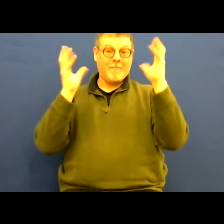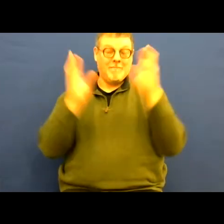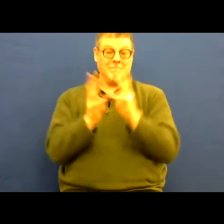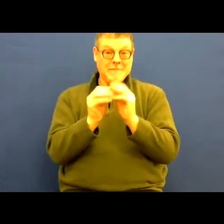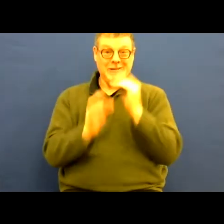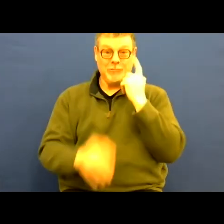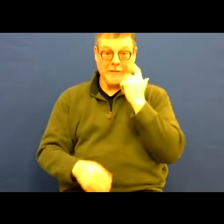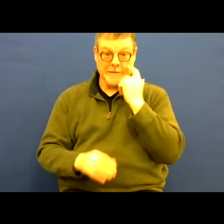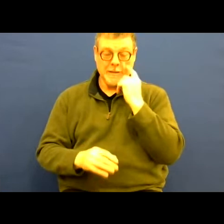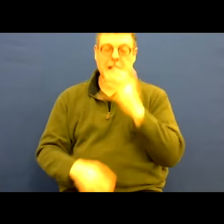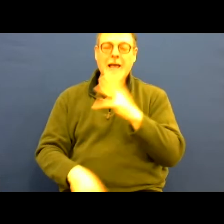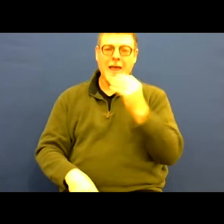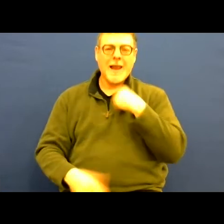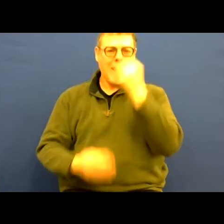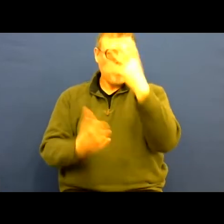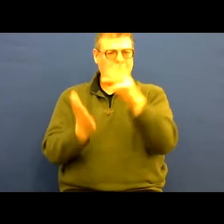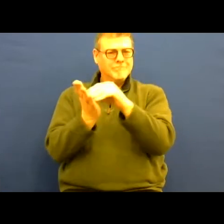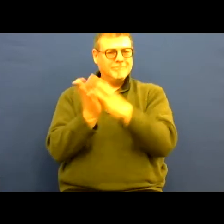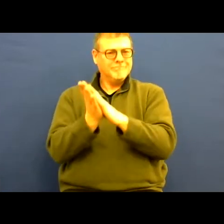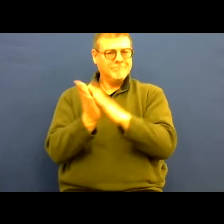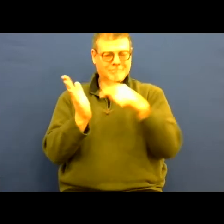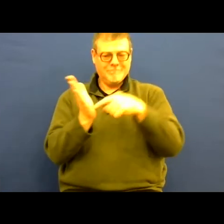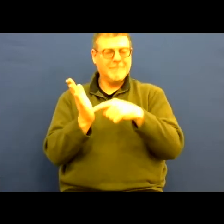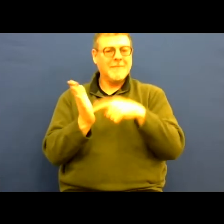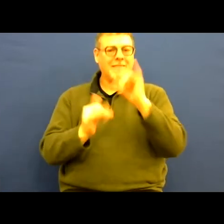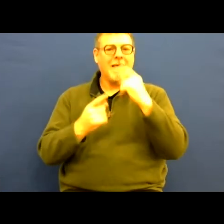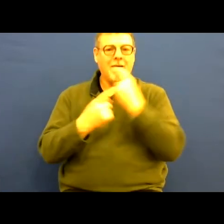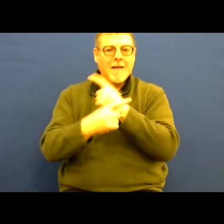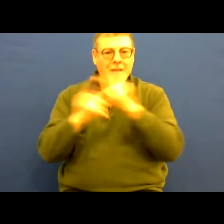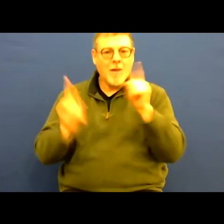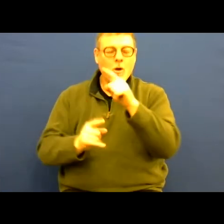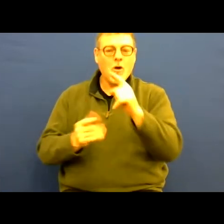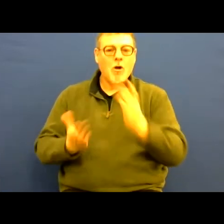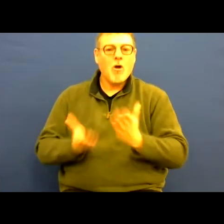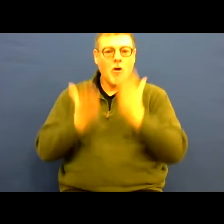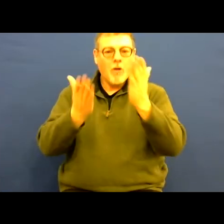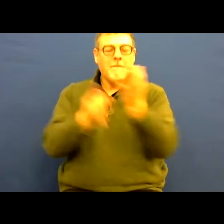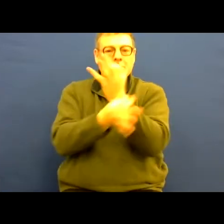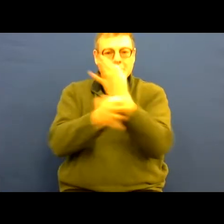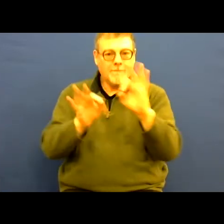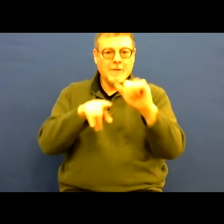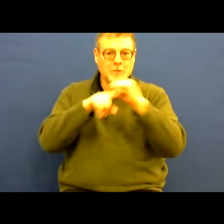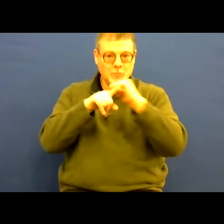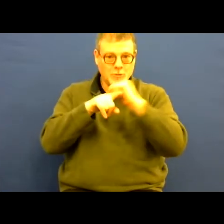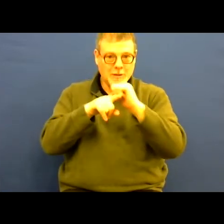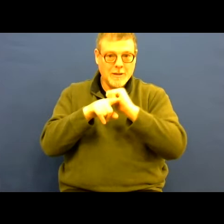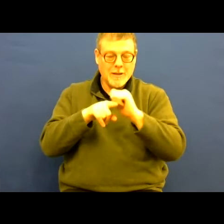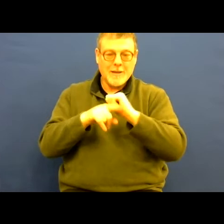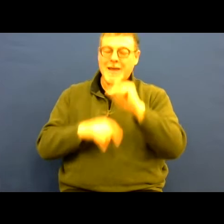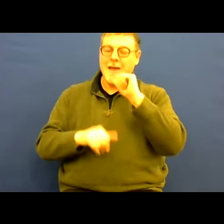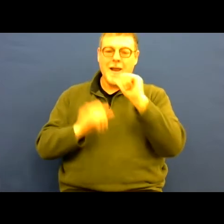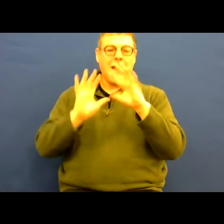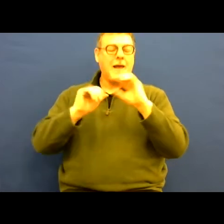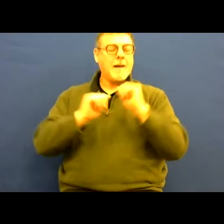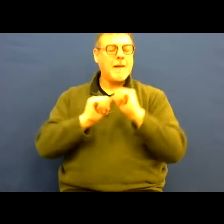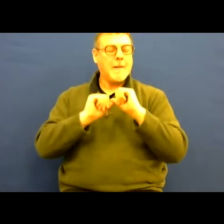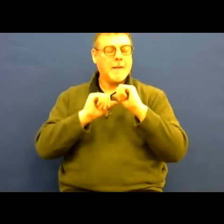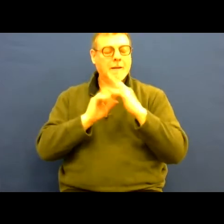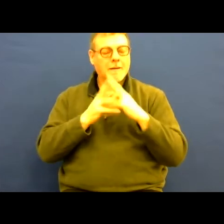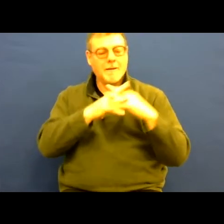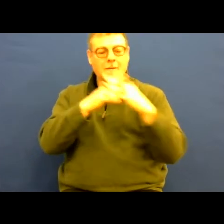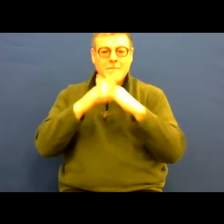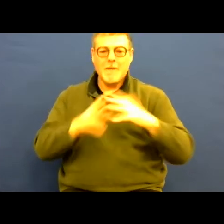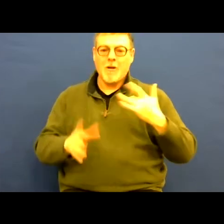recently, and I wanted to put on record to announce that they're offering a free training. It's not American Heart Association